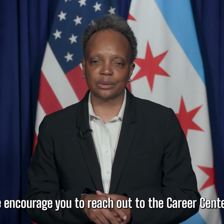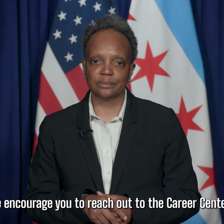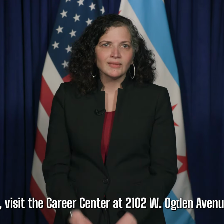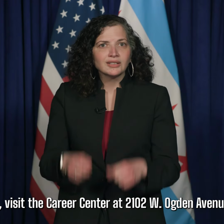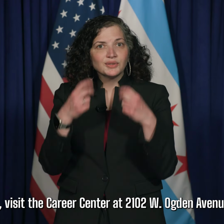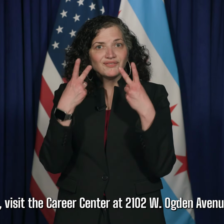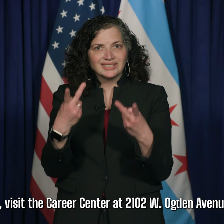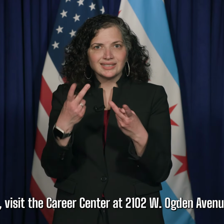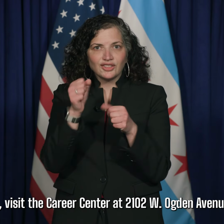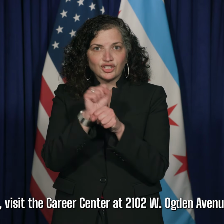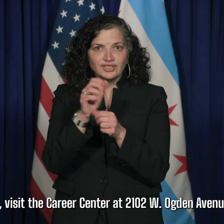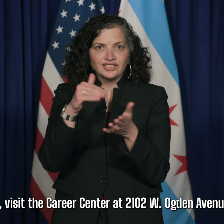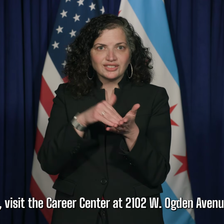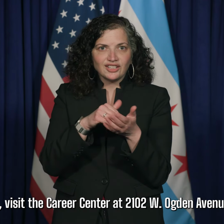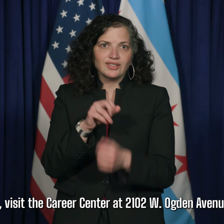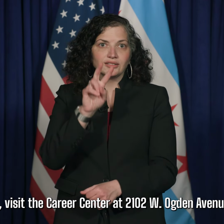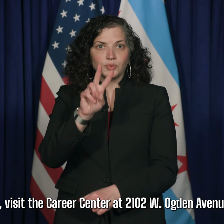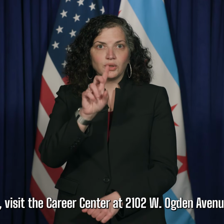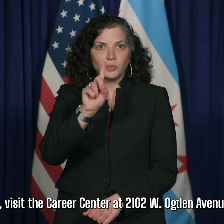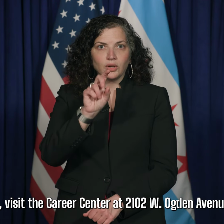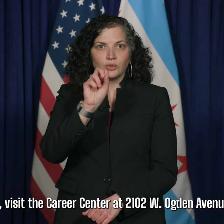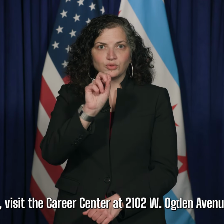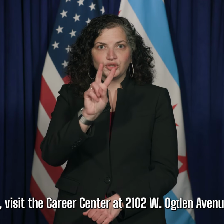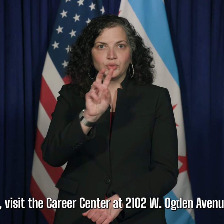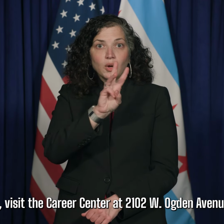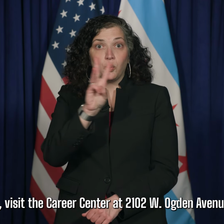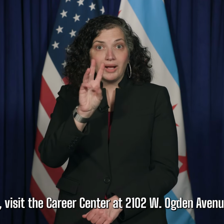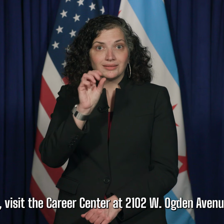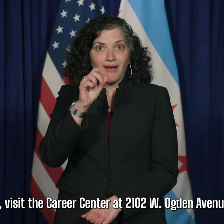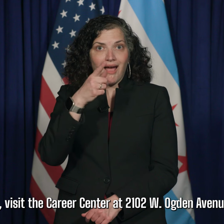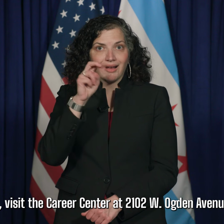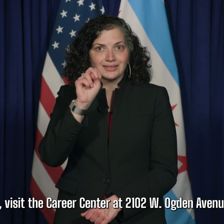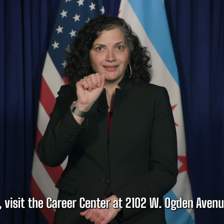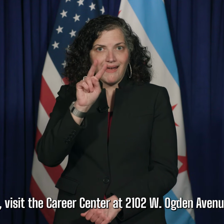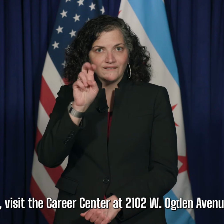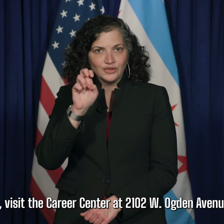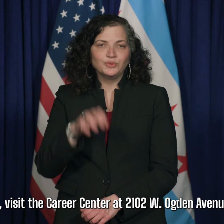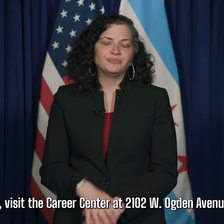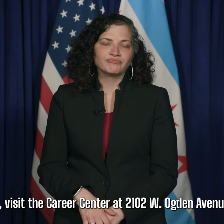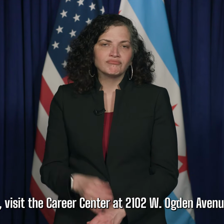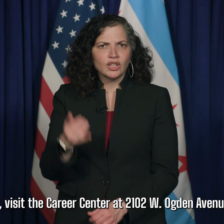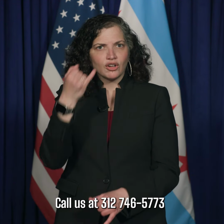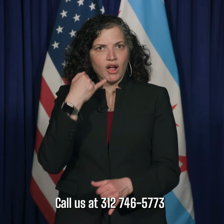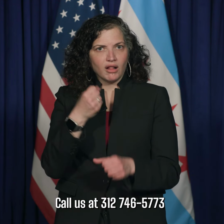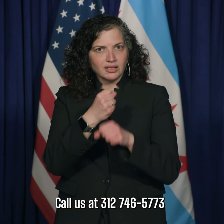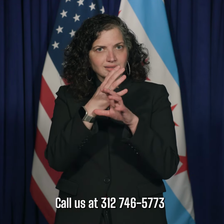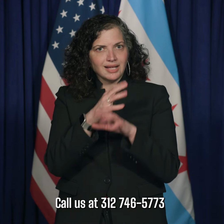So visit the Career Center on 212 West Acton Avenue and call us